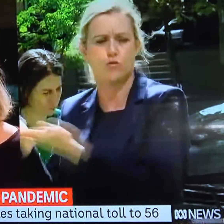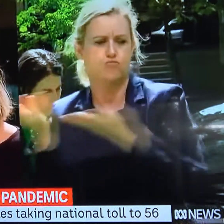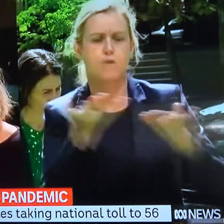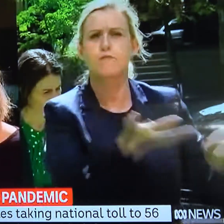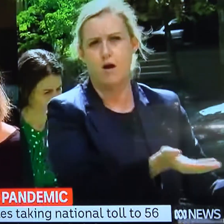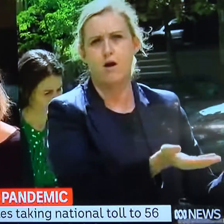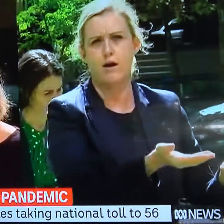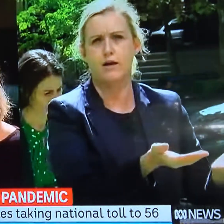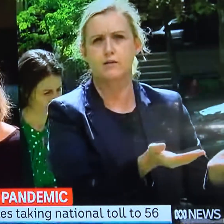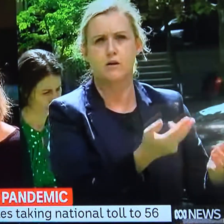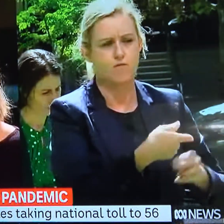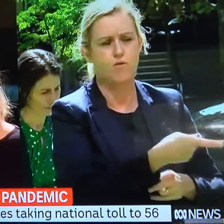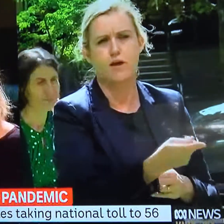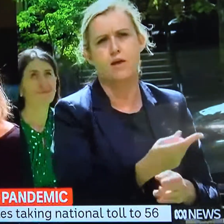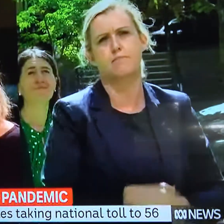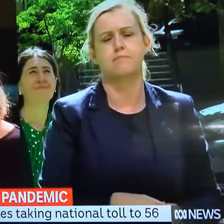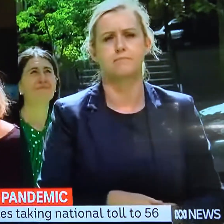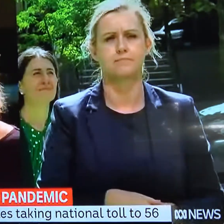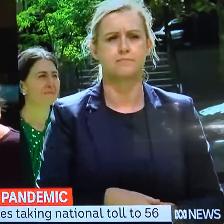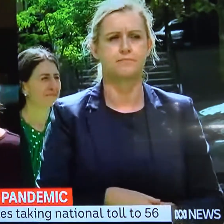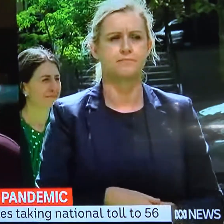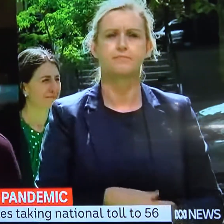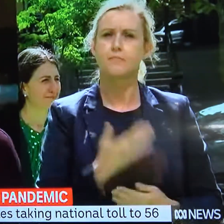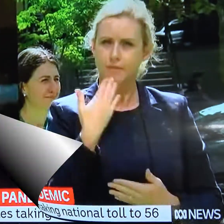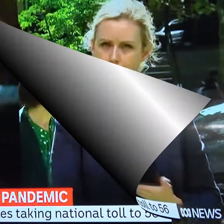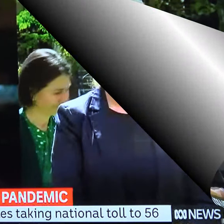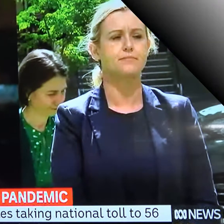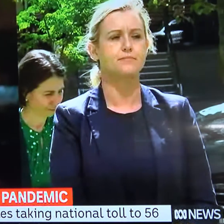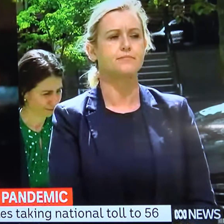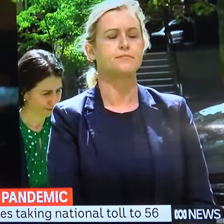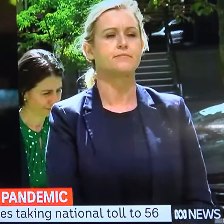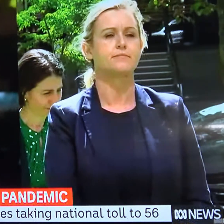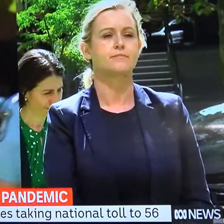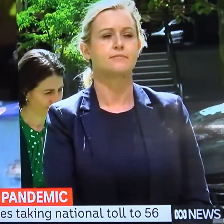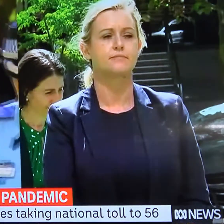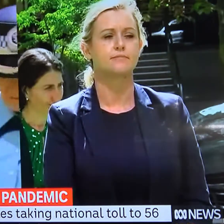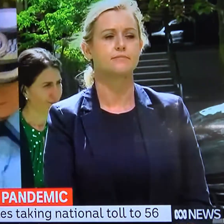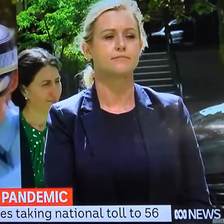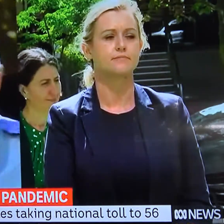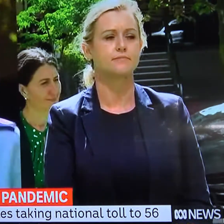additional enhancement measure. Thank you.